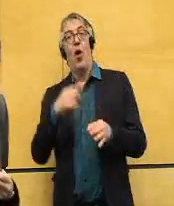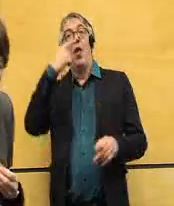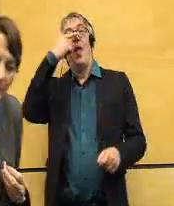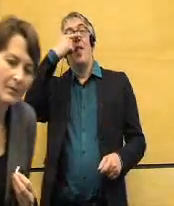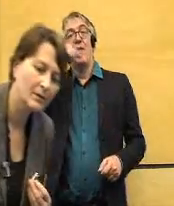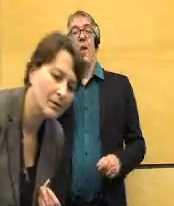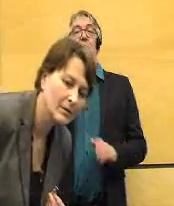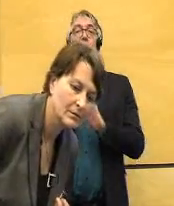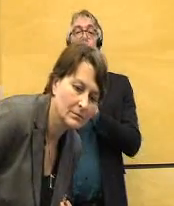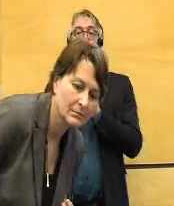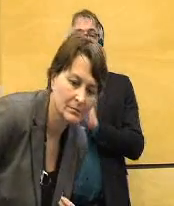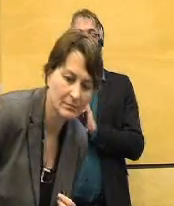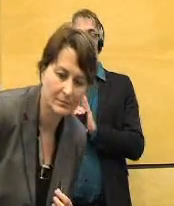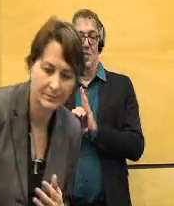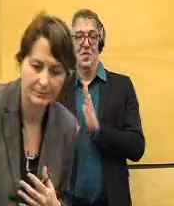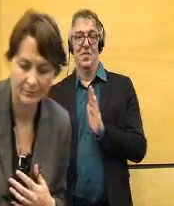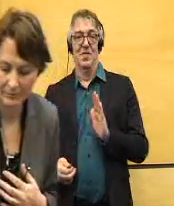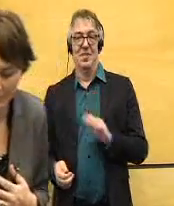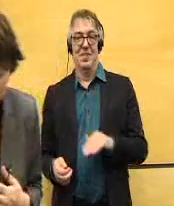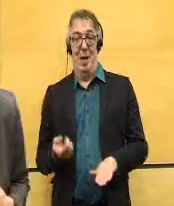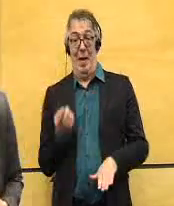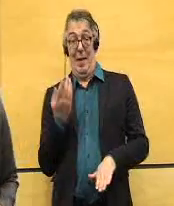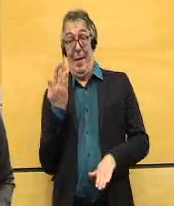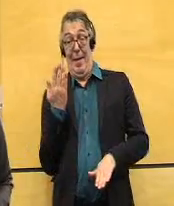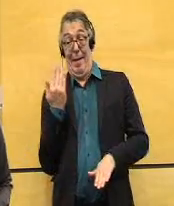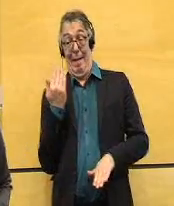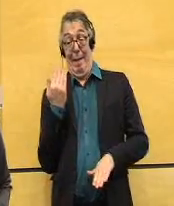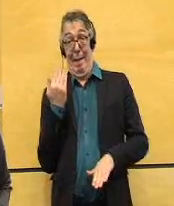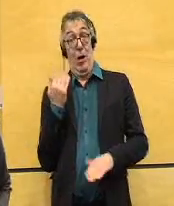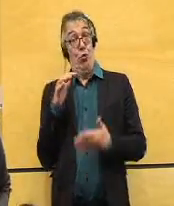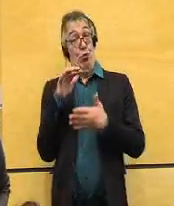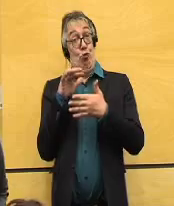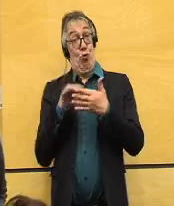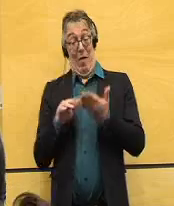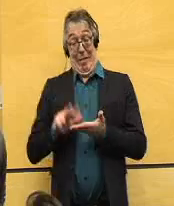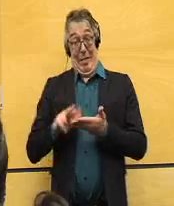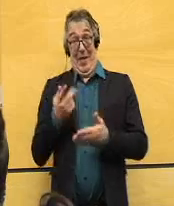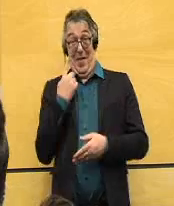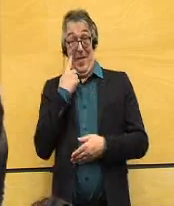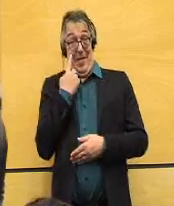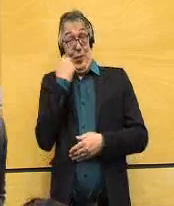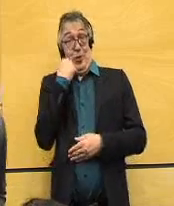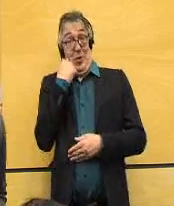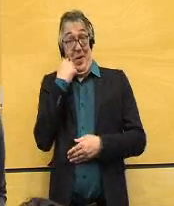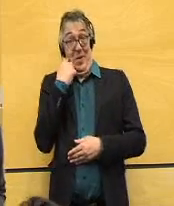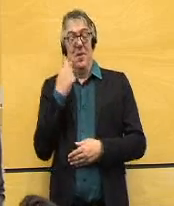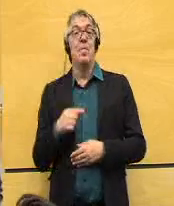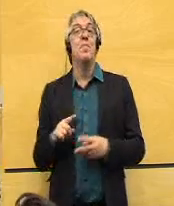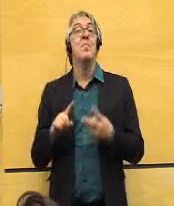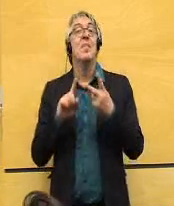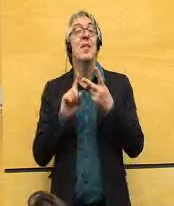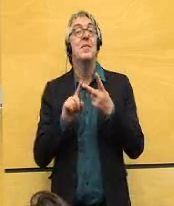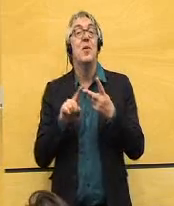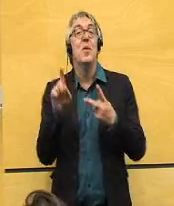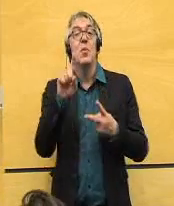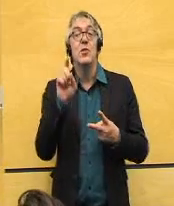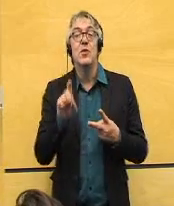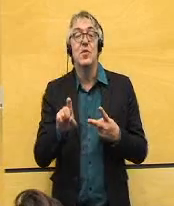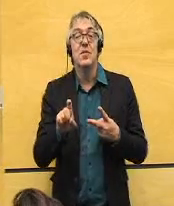about that. The most recent draft was approved yesterday. Secondly, I'd like to address the question of the